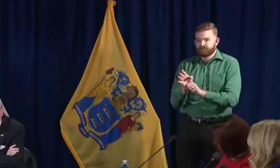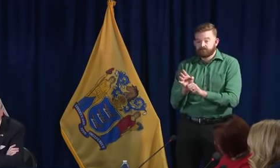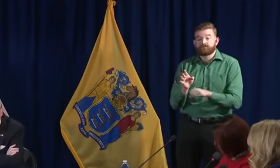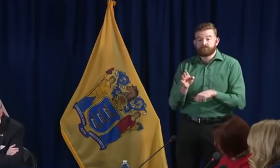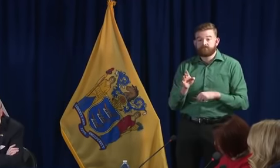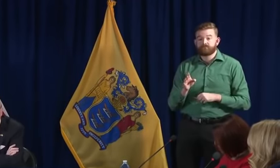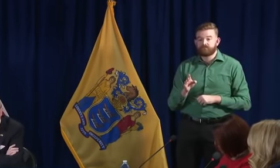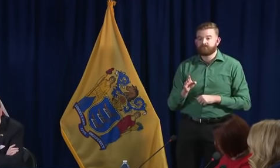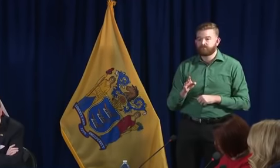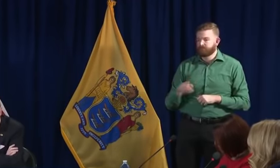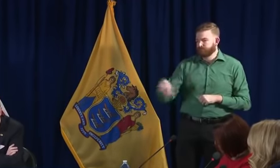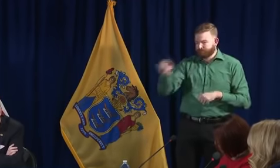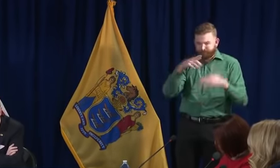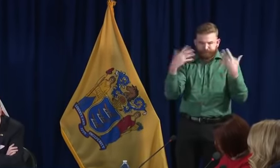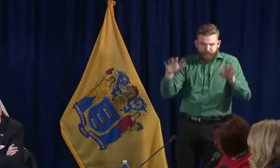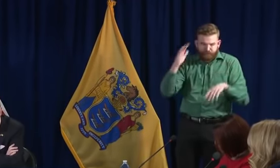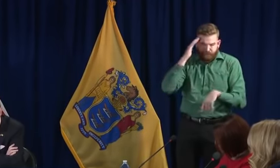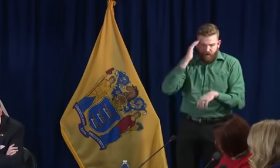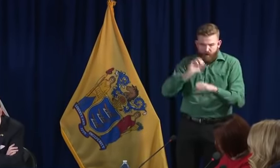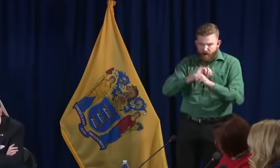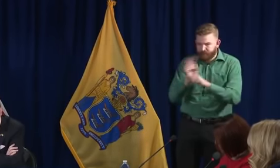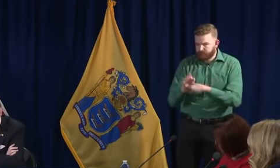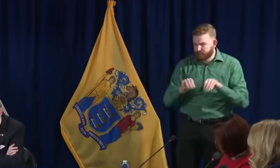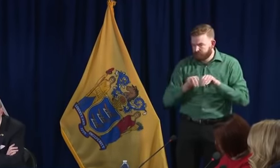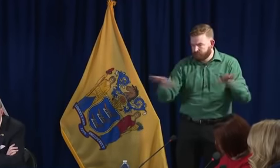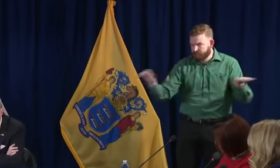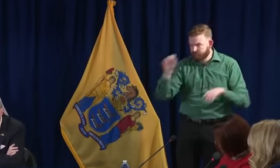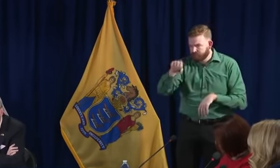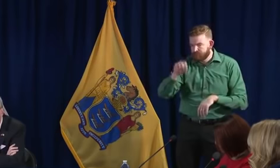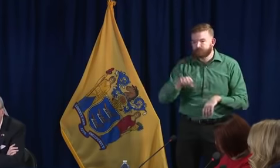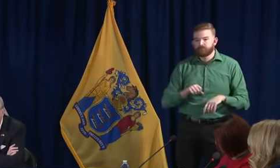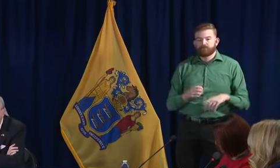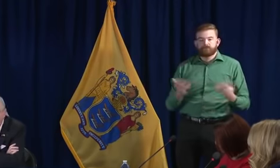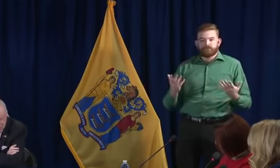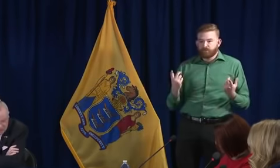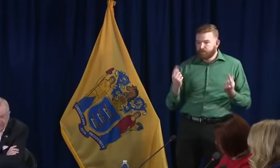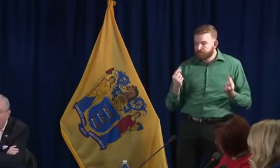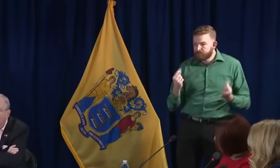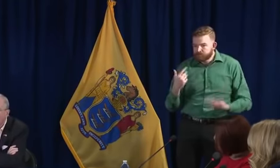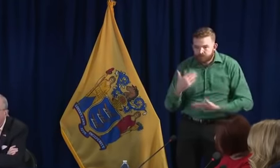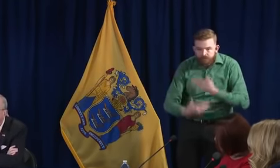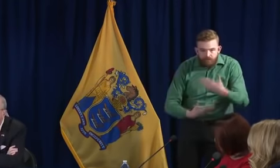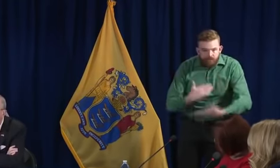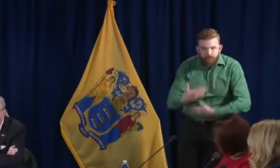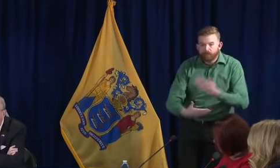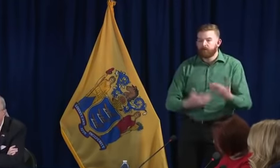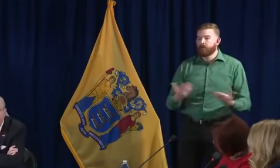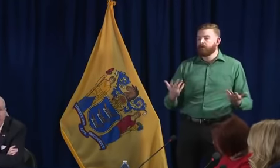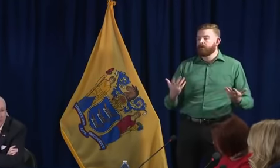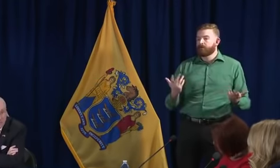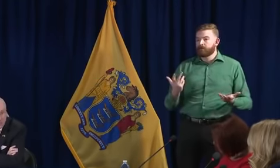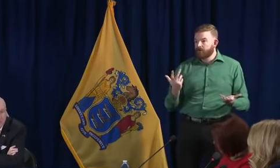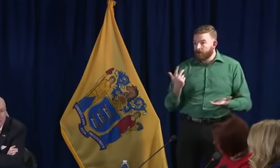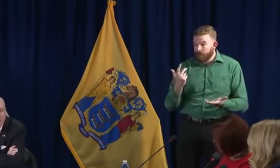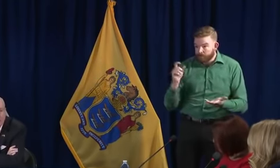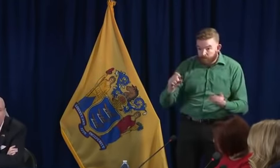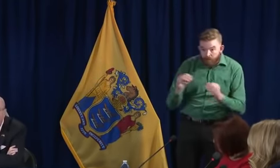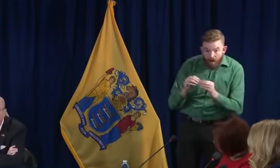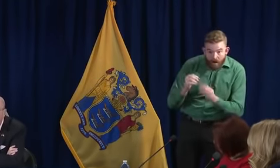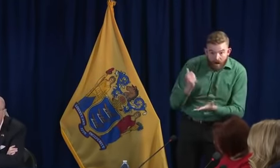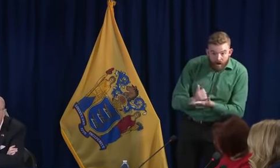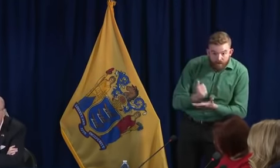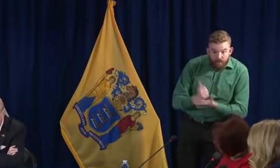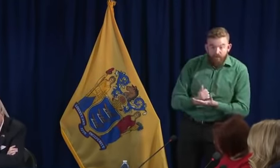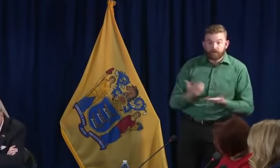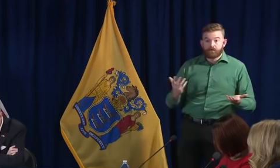we still need from the federal government, in particular in terms of equipment and things like the Army Corps, FEMA, which has been very